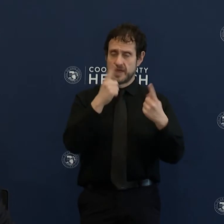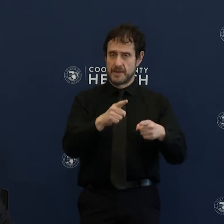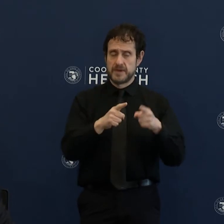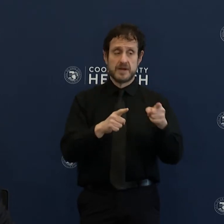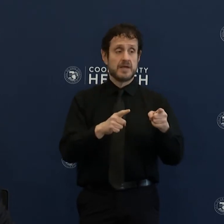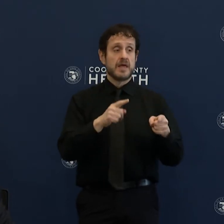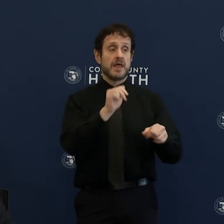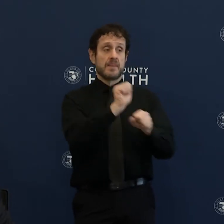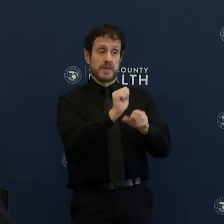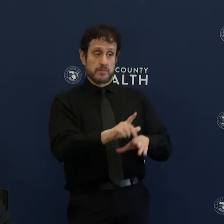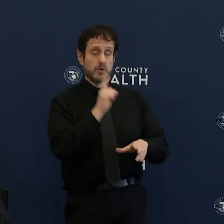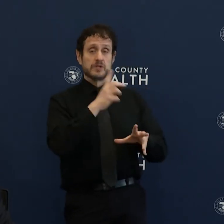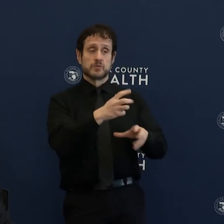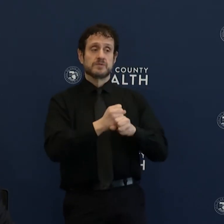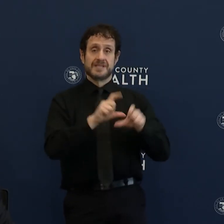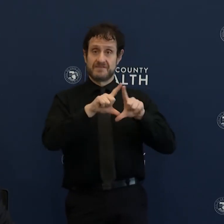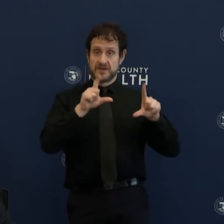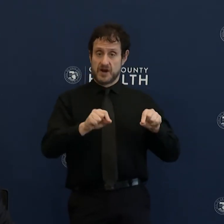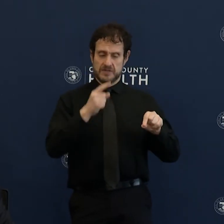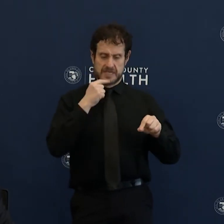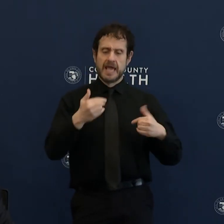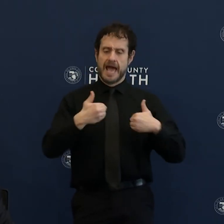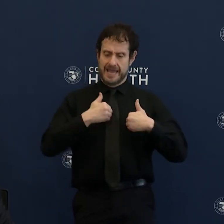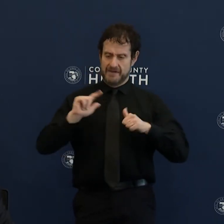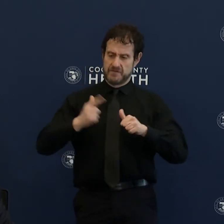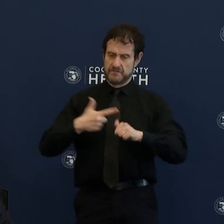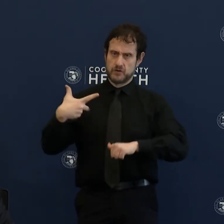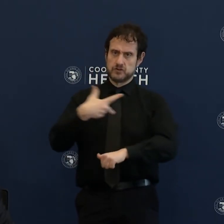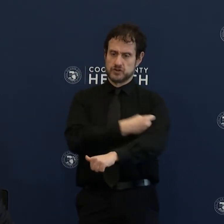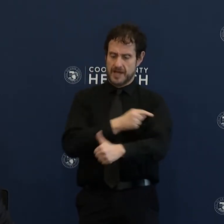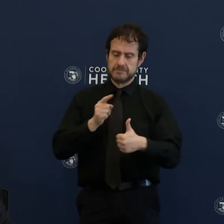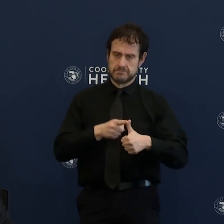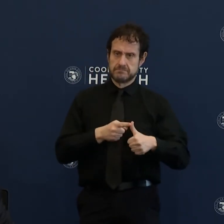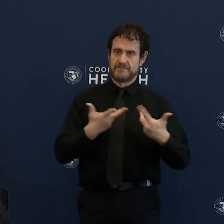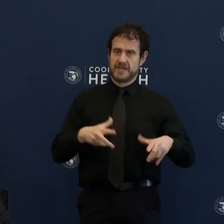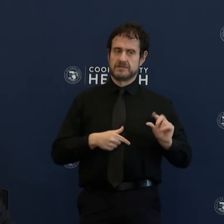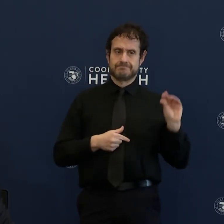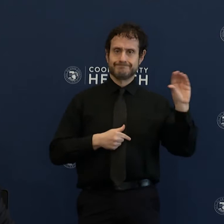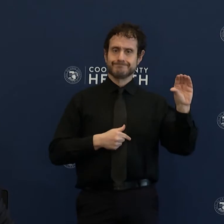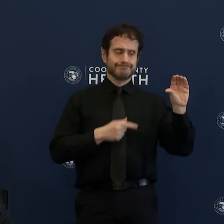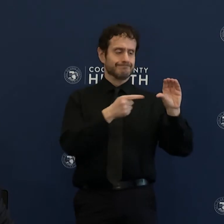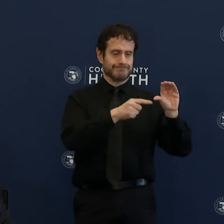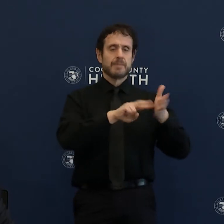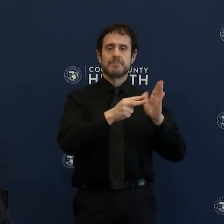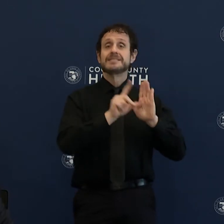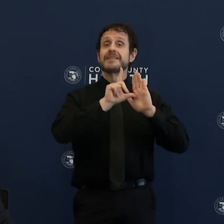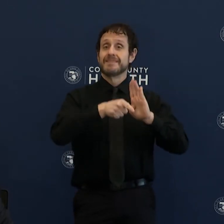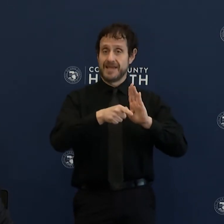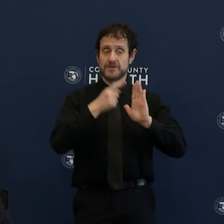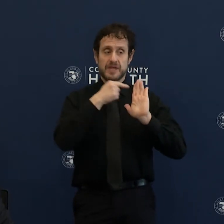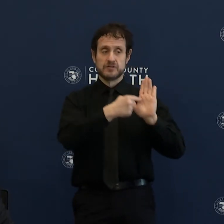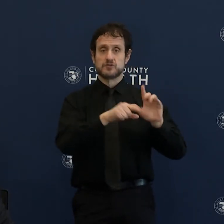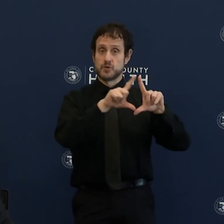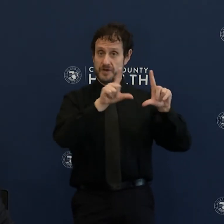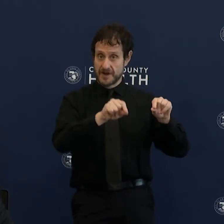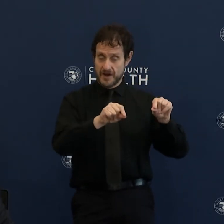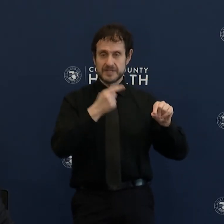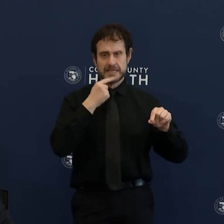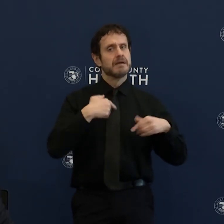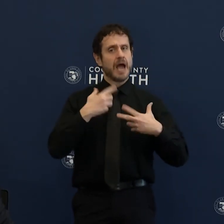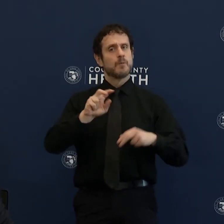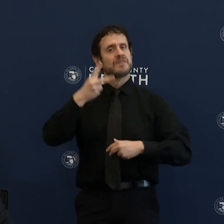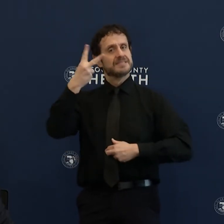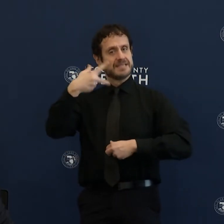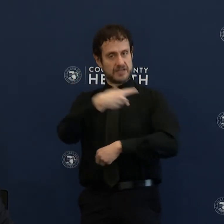card indicating receipt of the first dose so that they will be eligible for the follow-up treatments. But I can say that as much as this is very much about